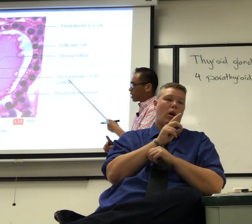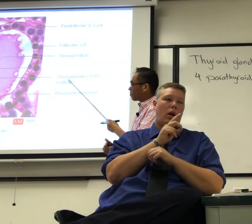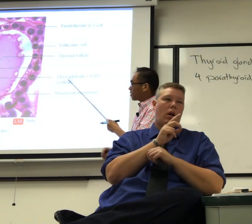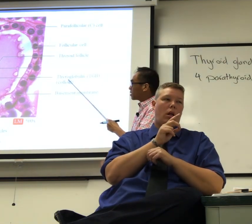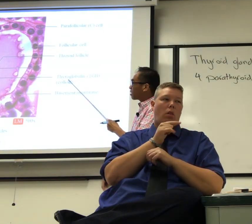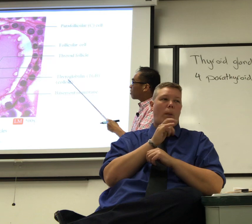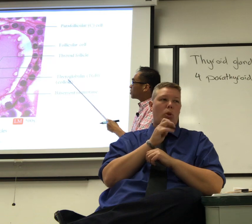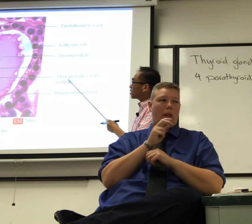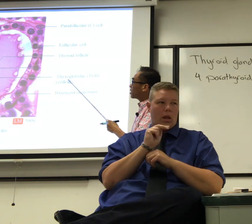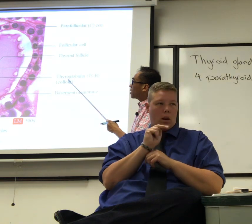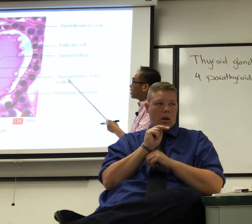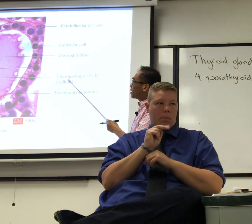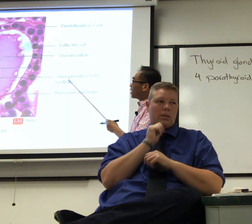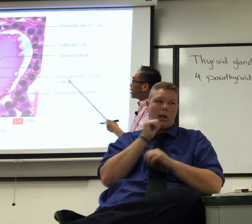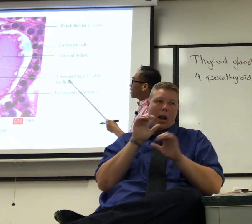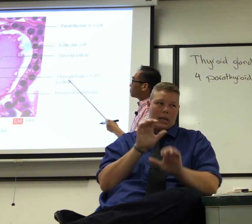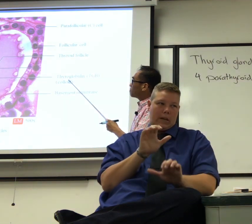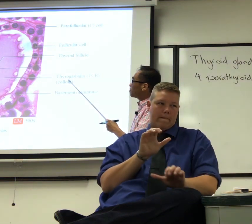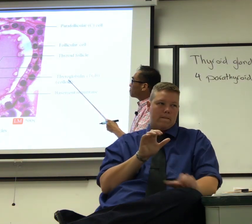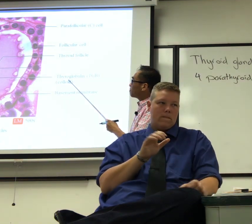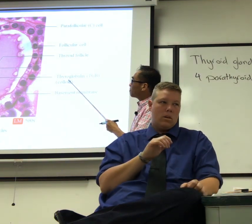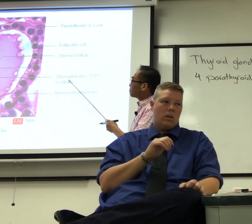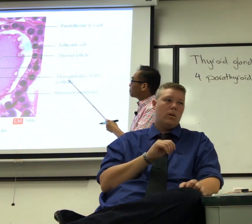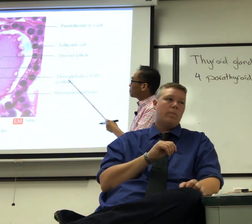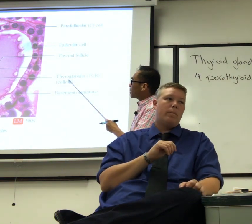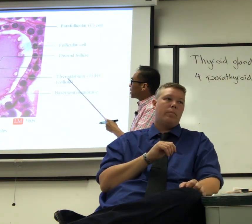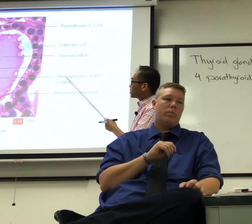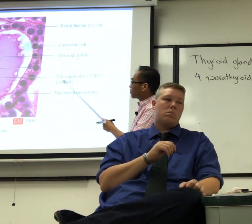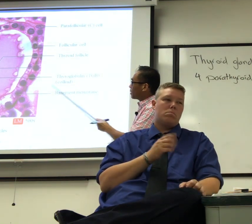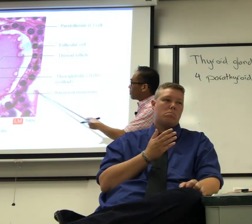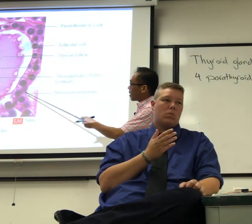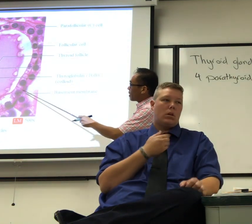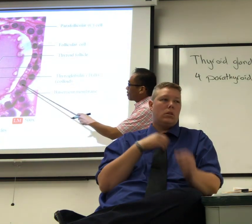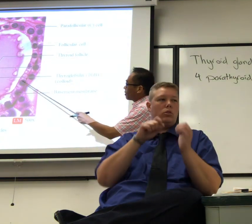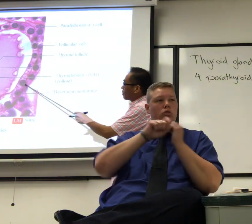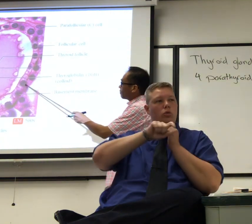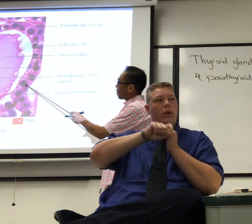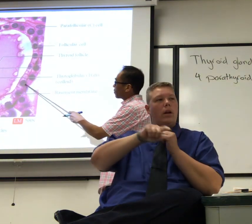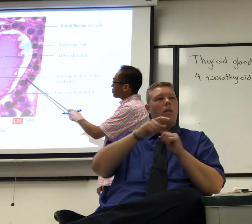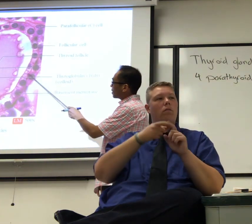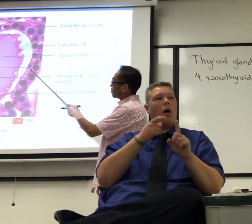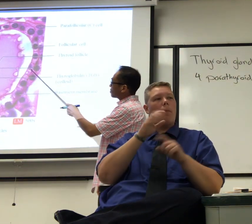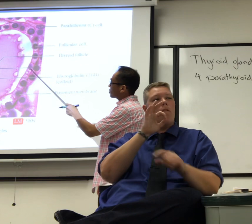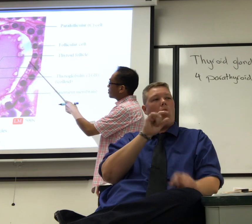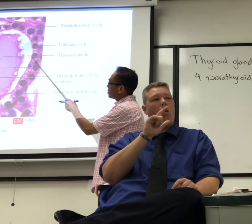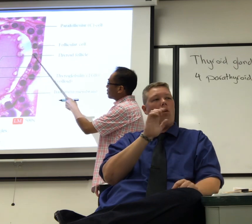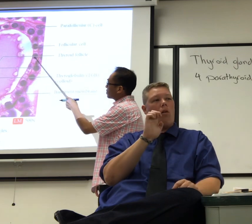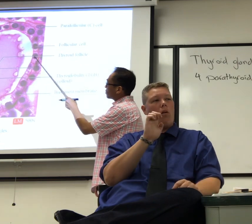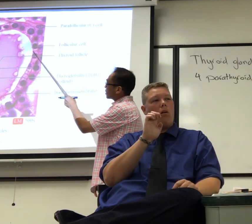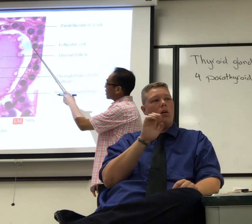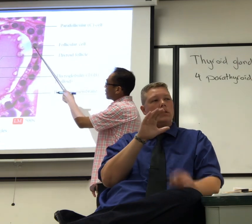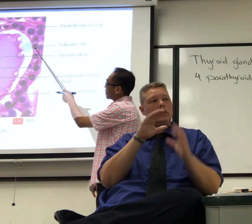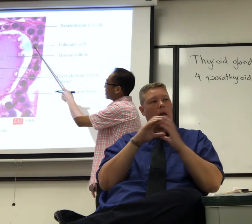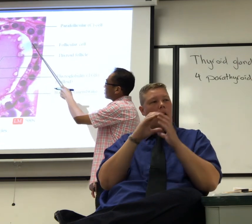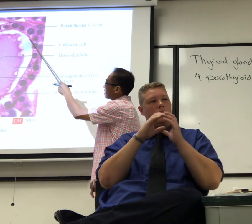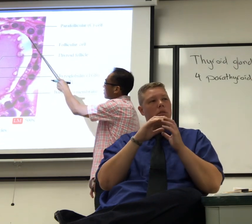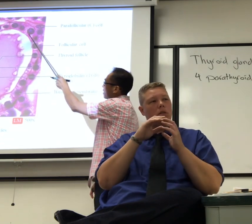the colloid is actually inactive thyroglobulin. I did mention that when I covered the histology.